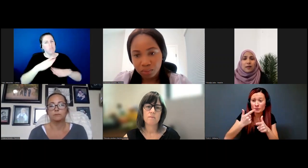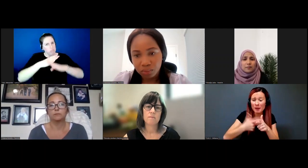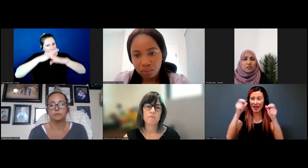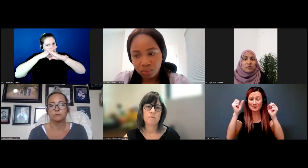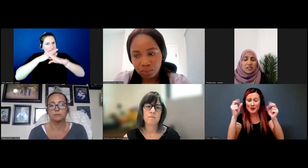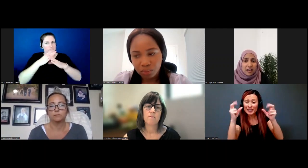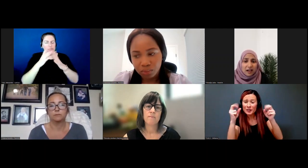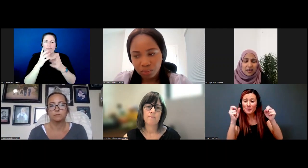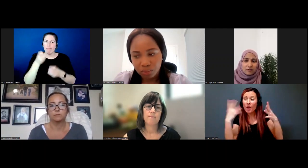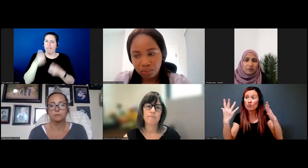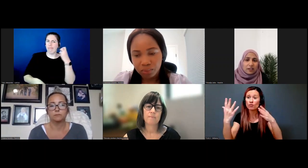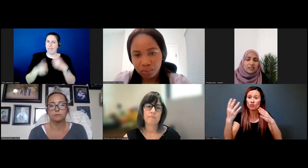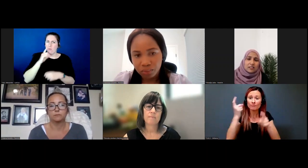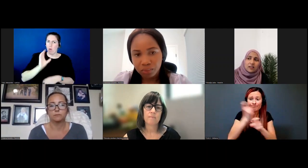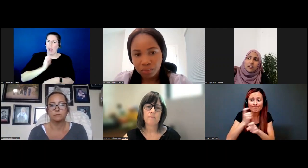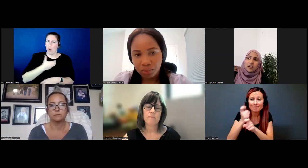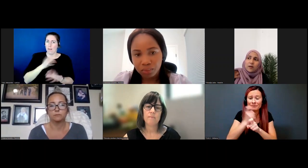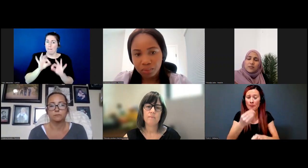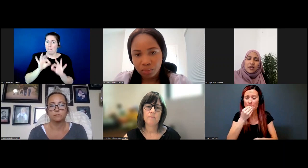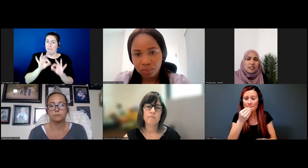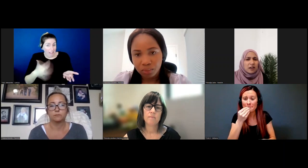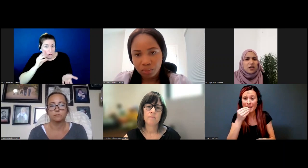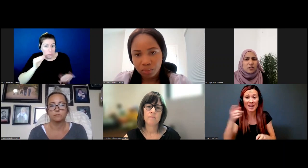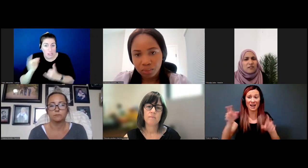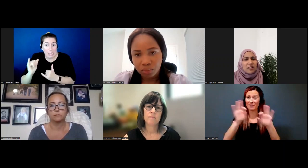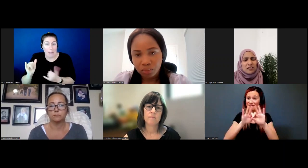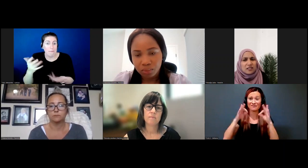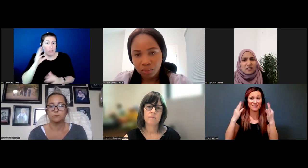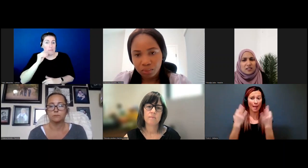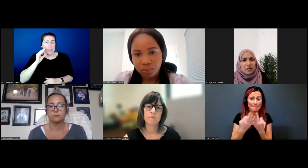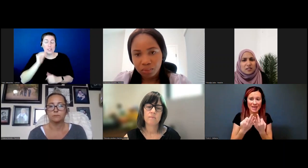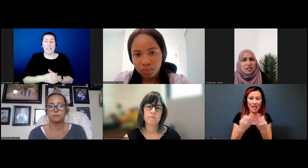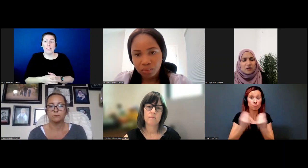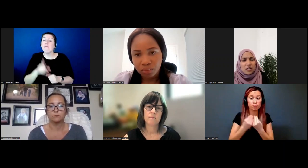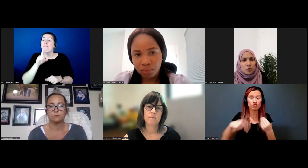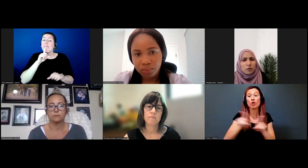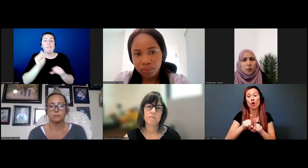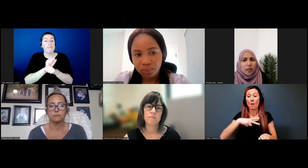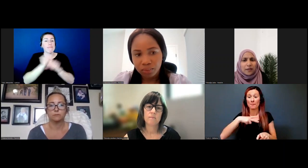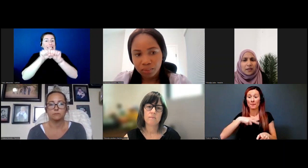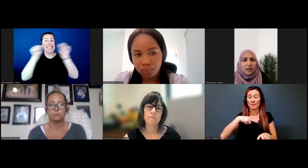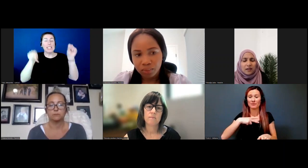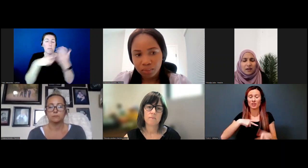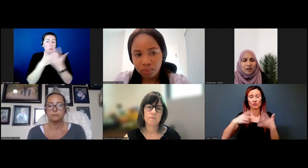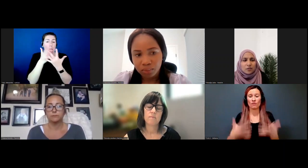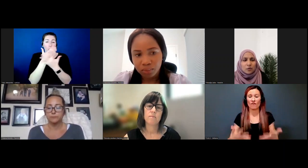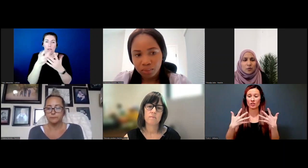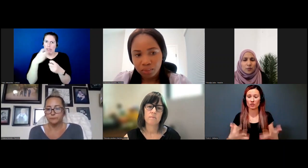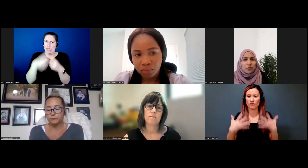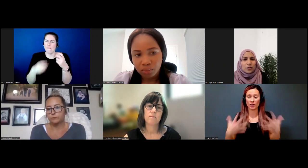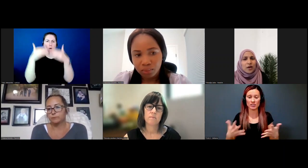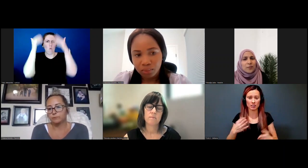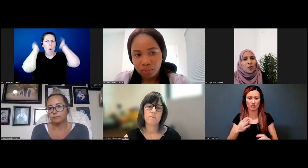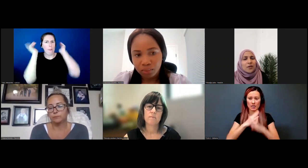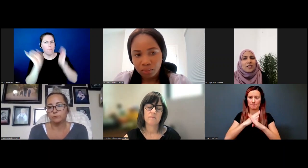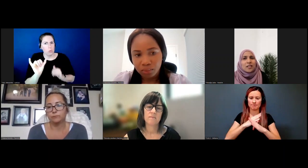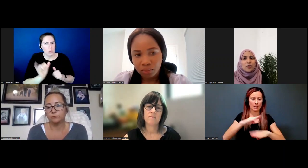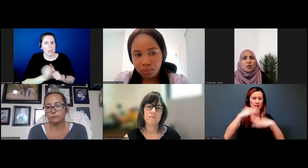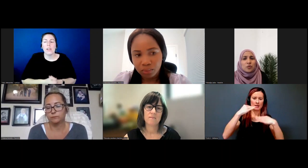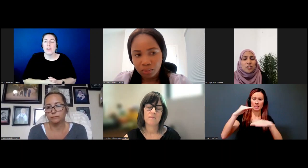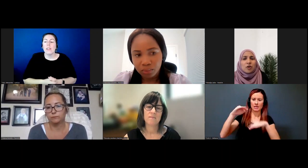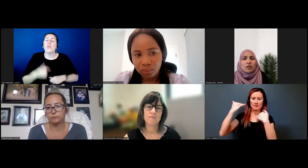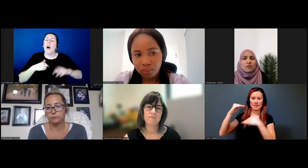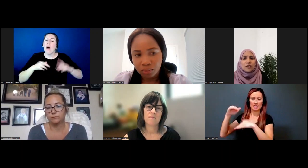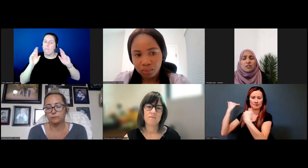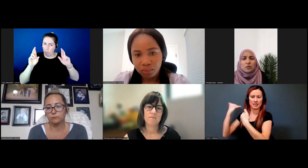our families face, I have faced, and it's hard to navigate the system. It's overwhelming. So I'm hoping that